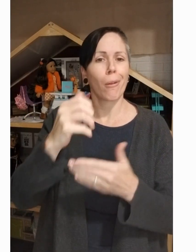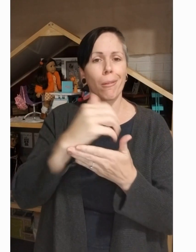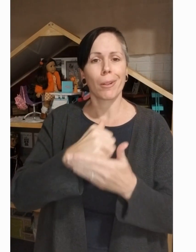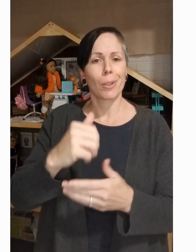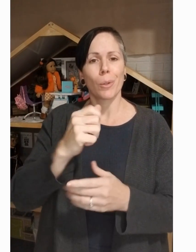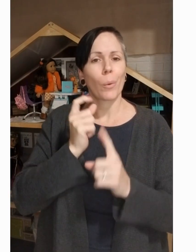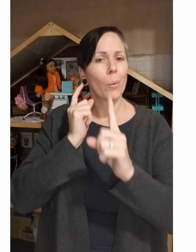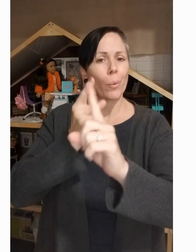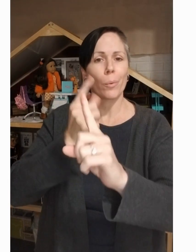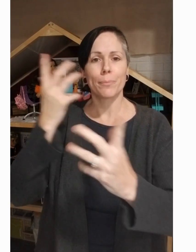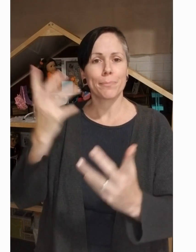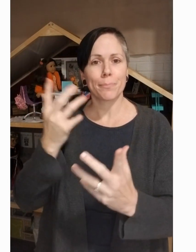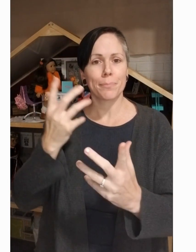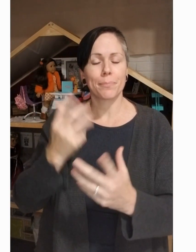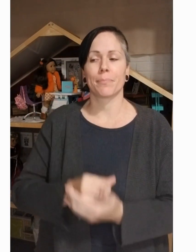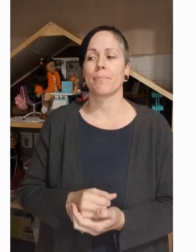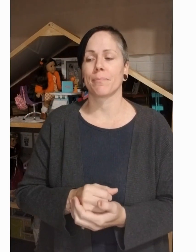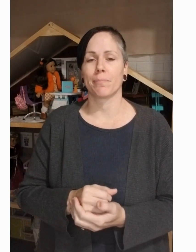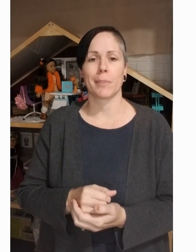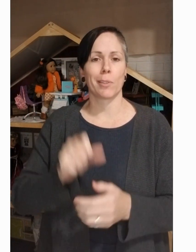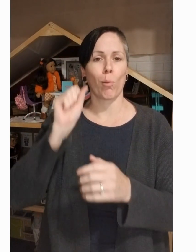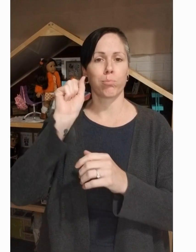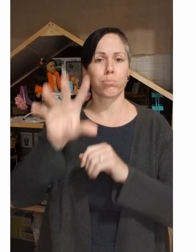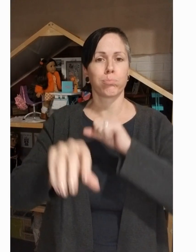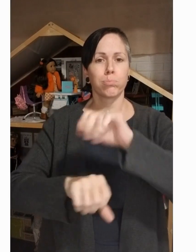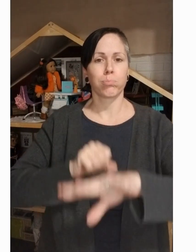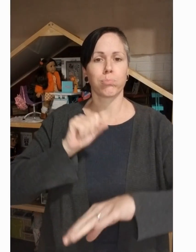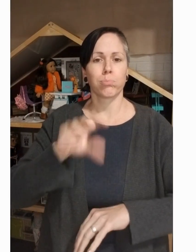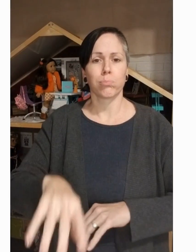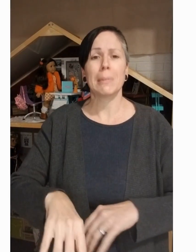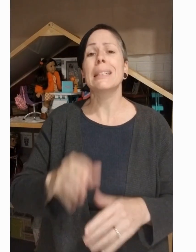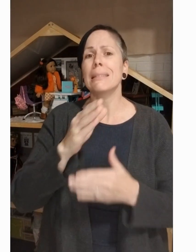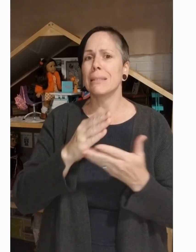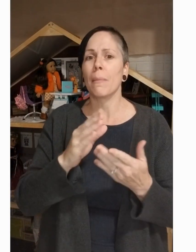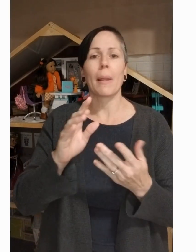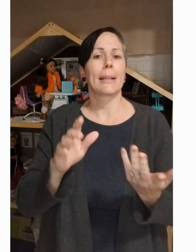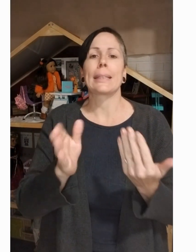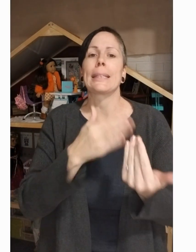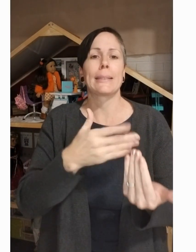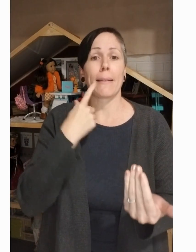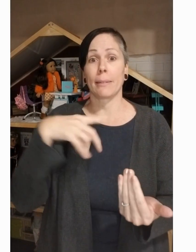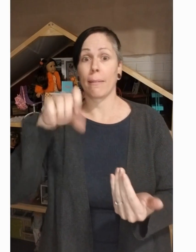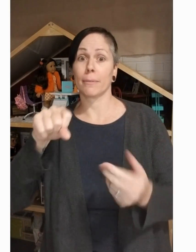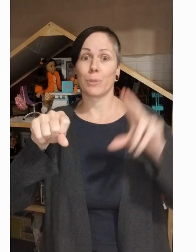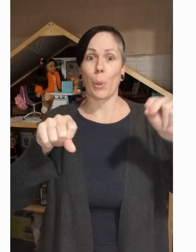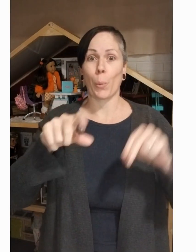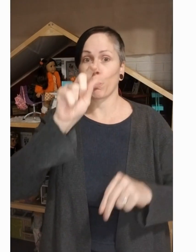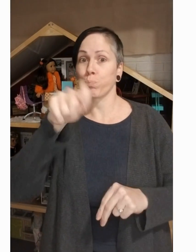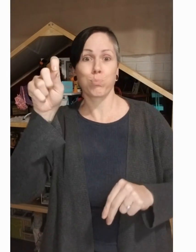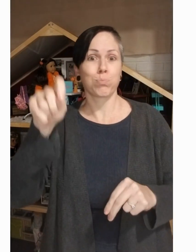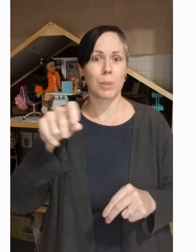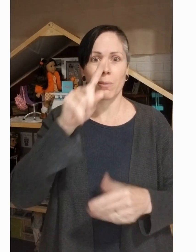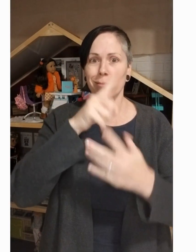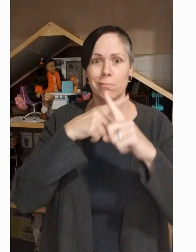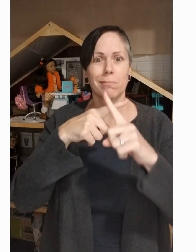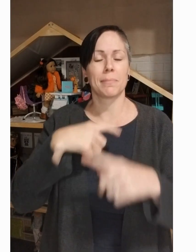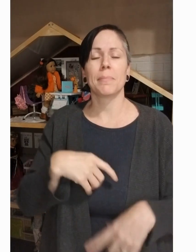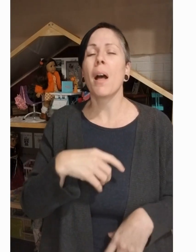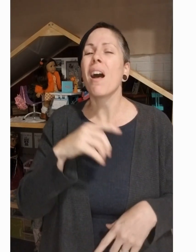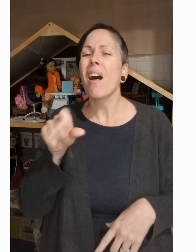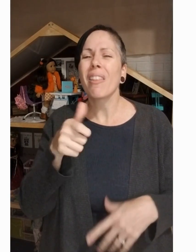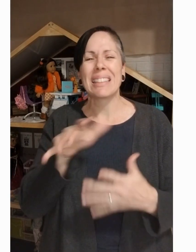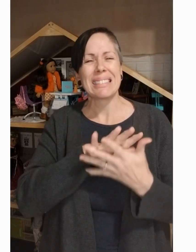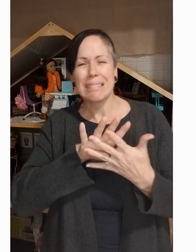goes. And some of them were like super tangible. You either did it or you didn't kind of things. And some of them were a little